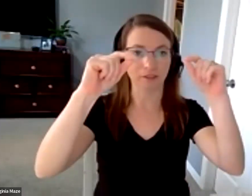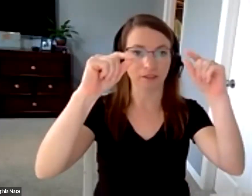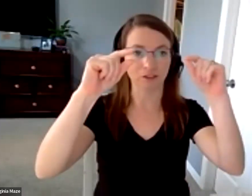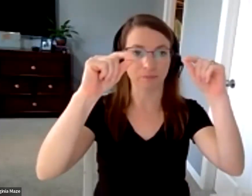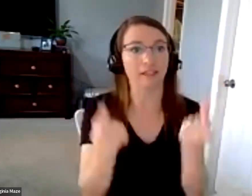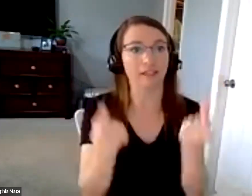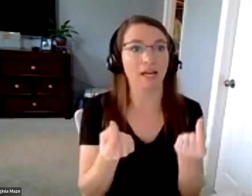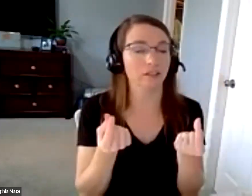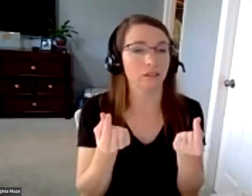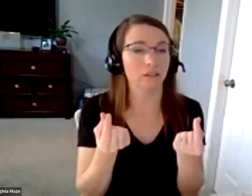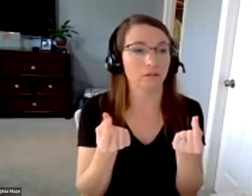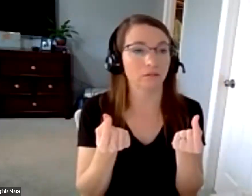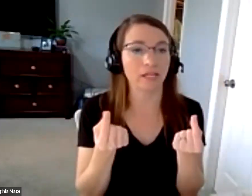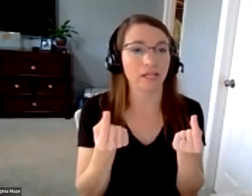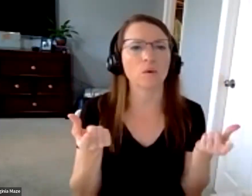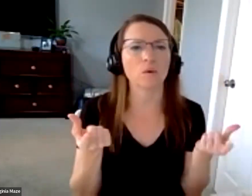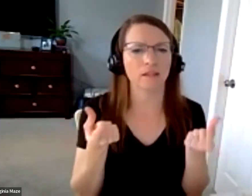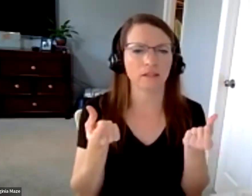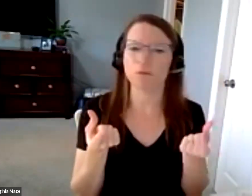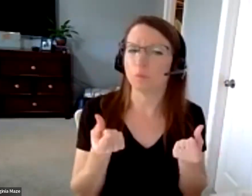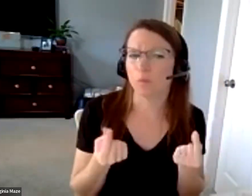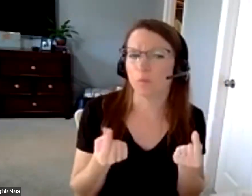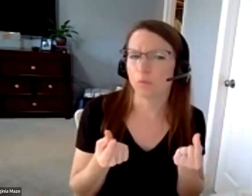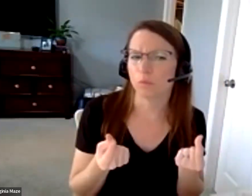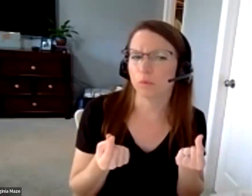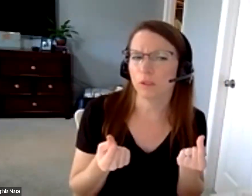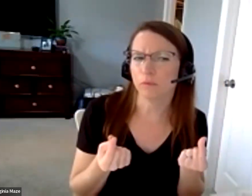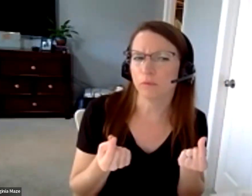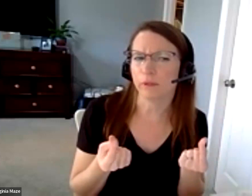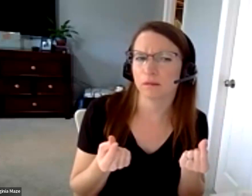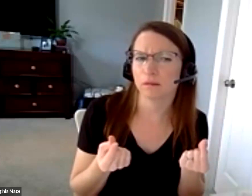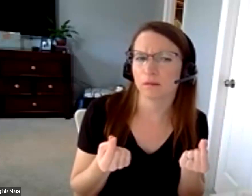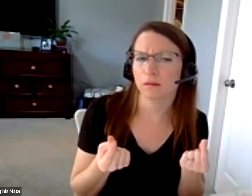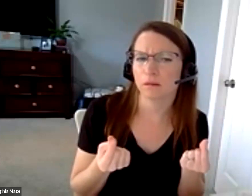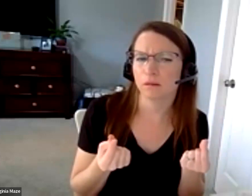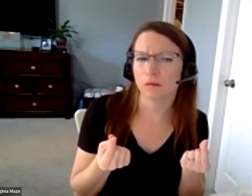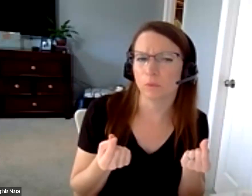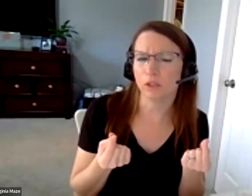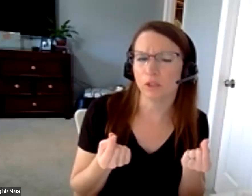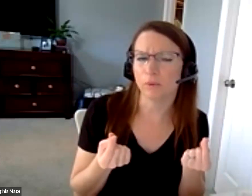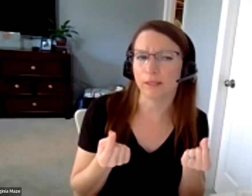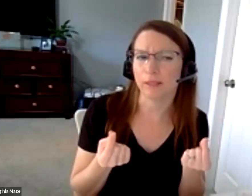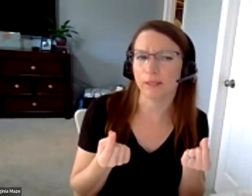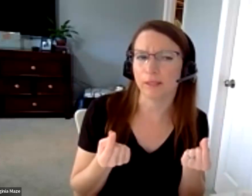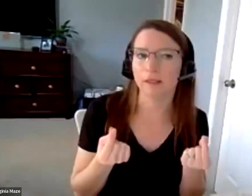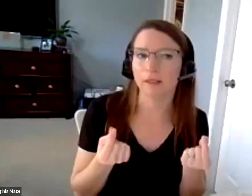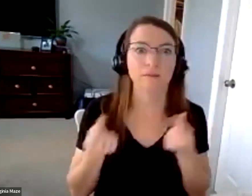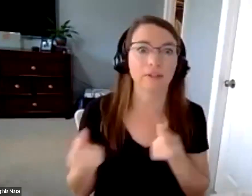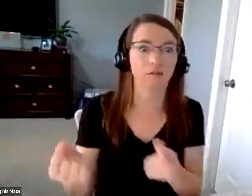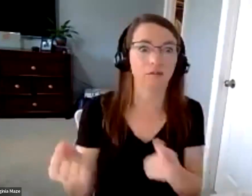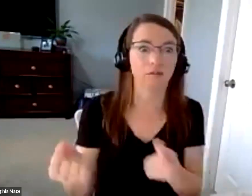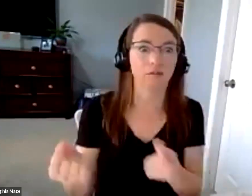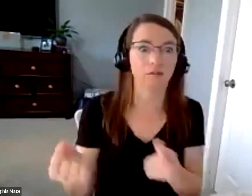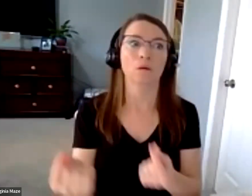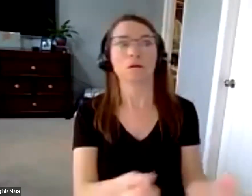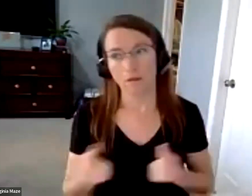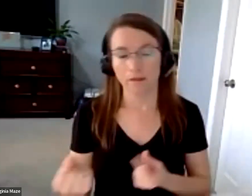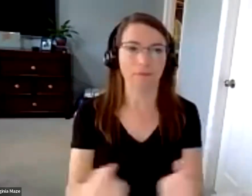do, but sometimes it can just be like that. Okay, so this is, what are you doing? What are you doing? But if I do